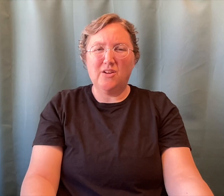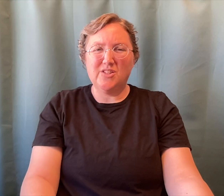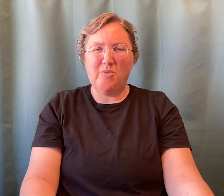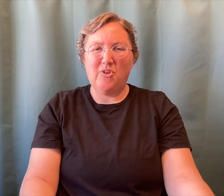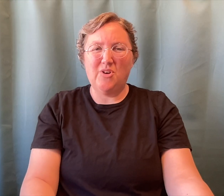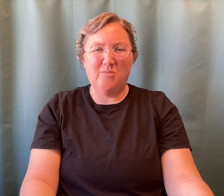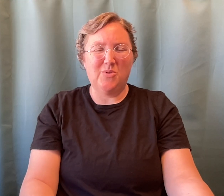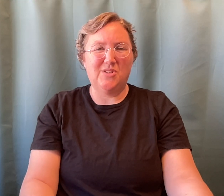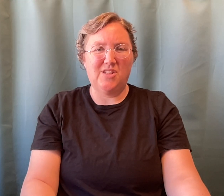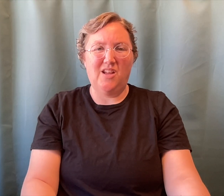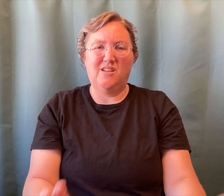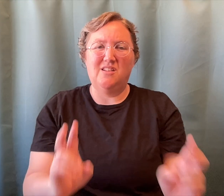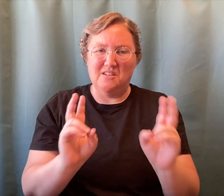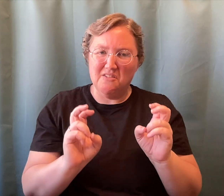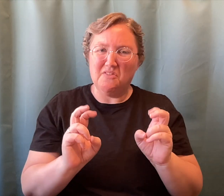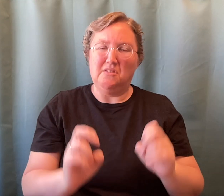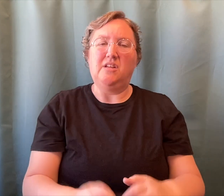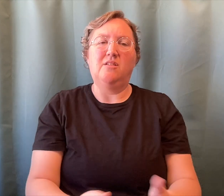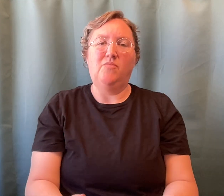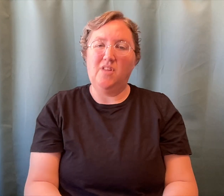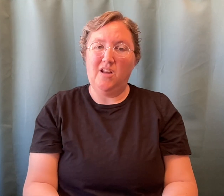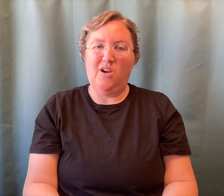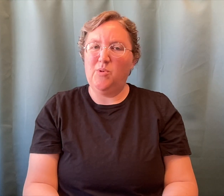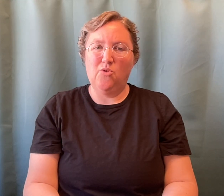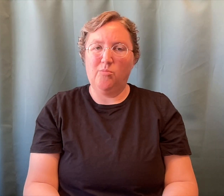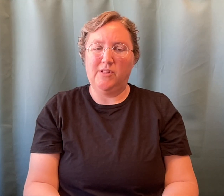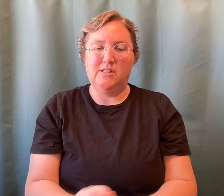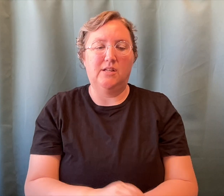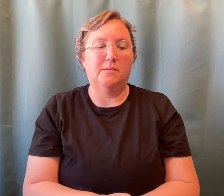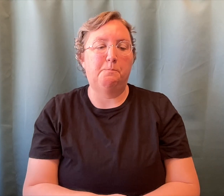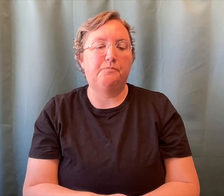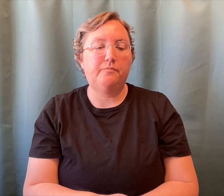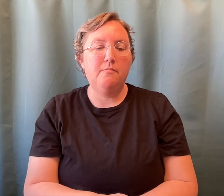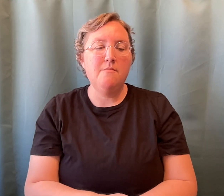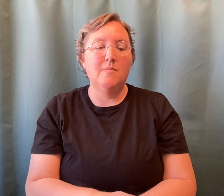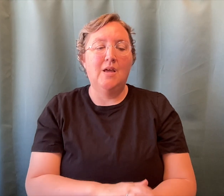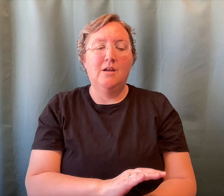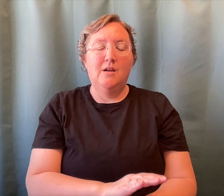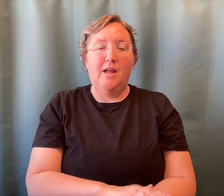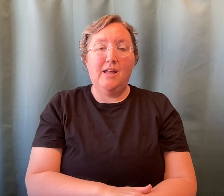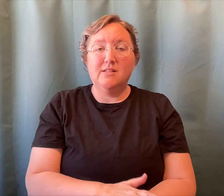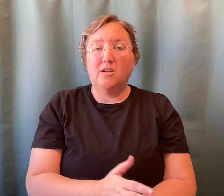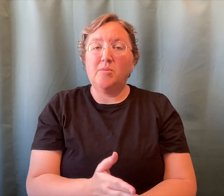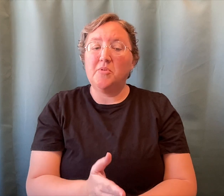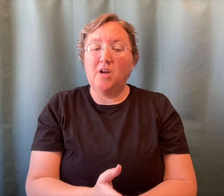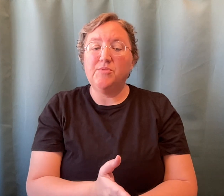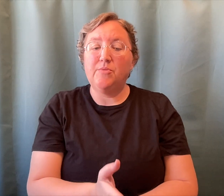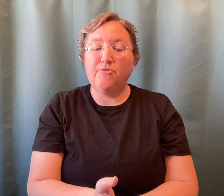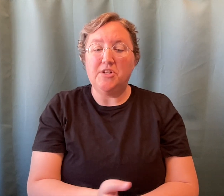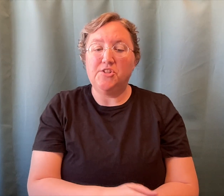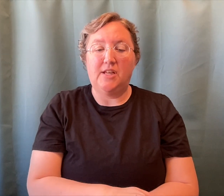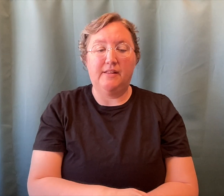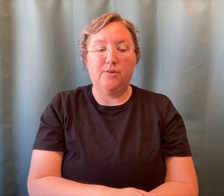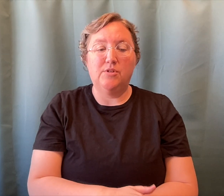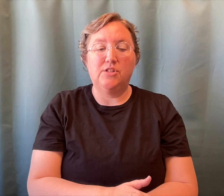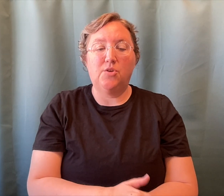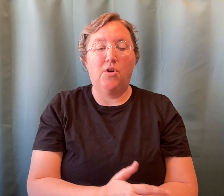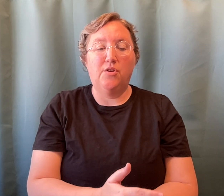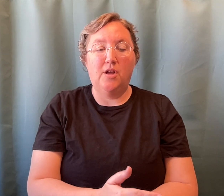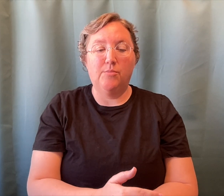some of our numbers signed differently than how we normally sign them? ASL, remember, comes from French Sign Language, and so our numbers